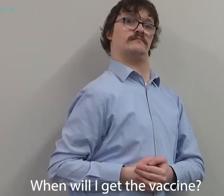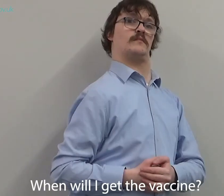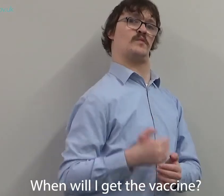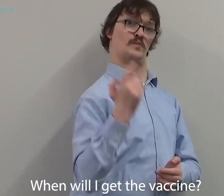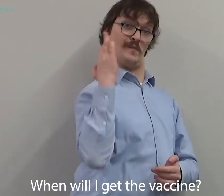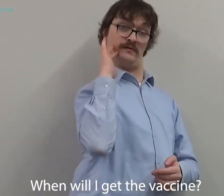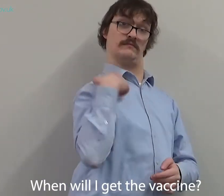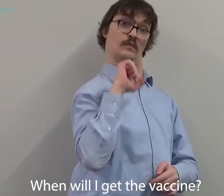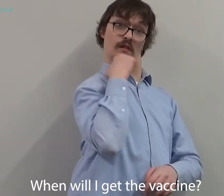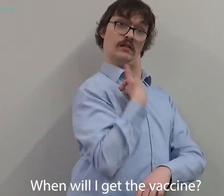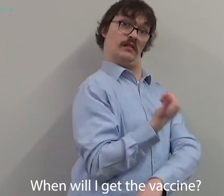When will I get the vaccine?